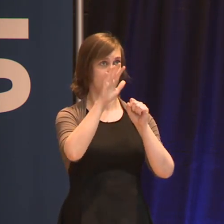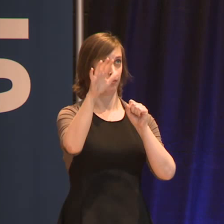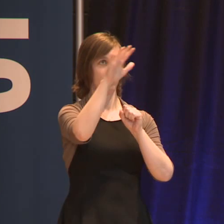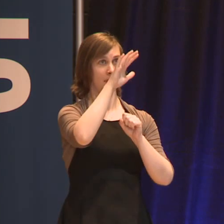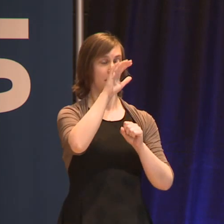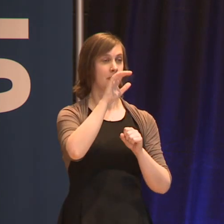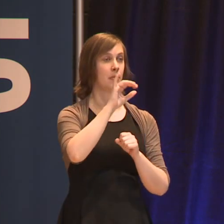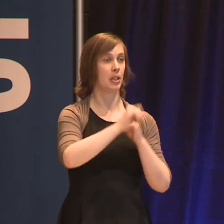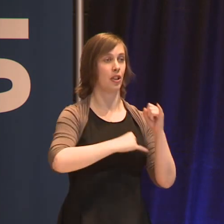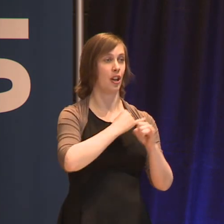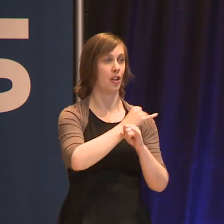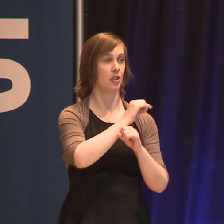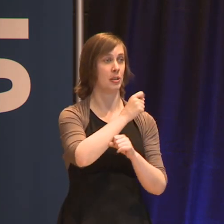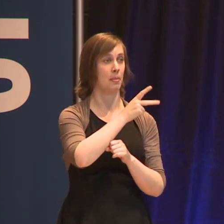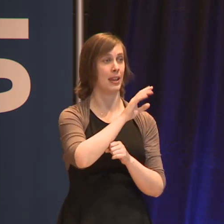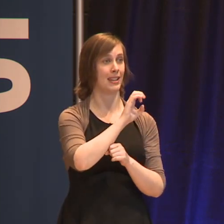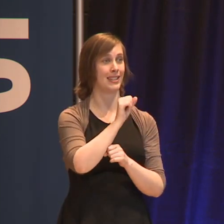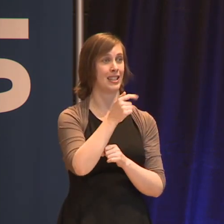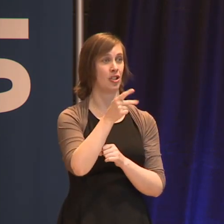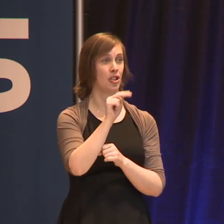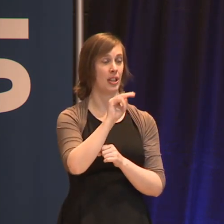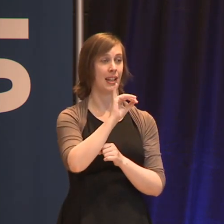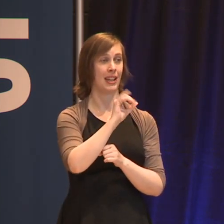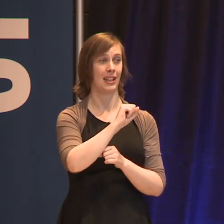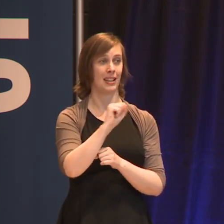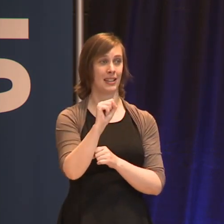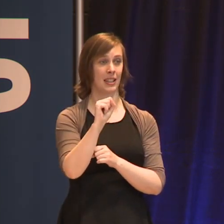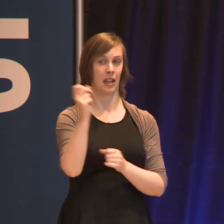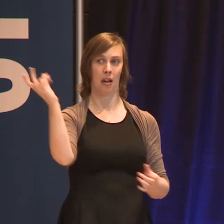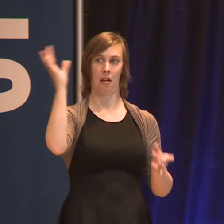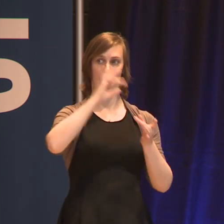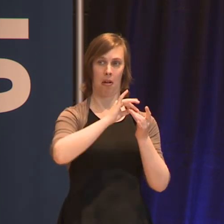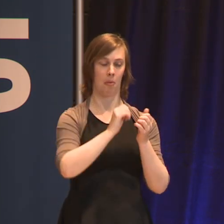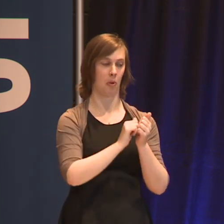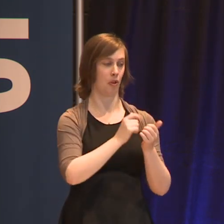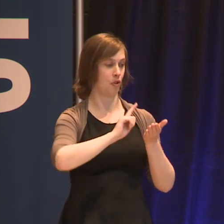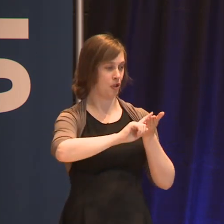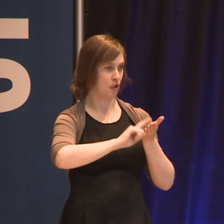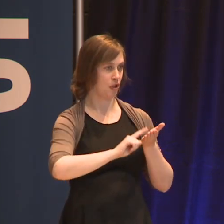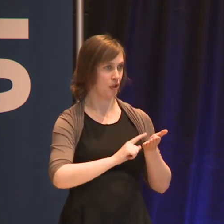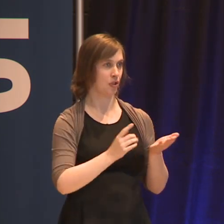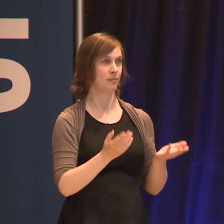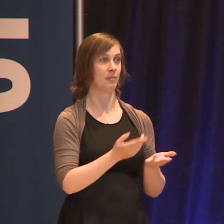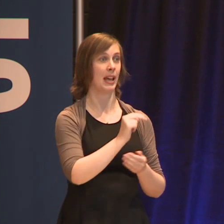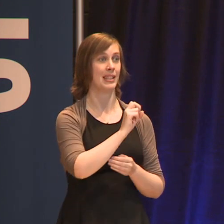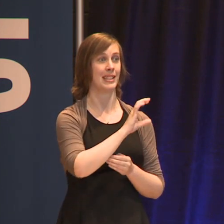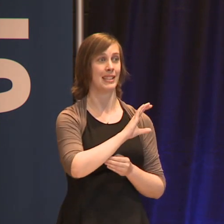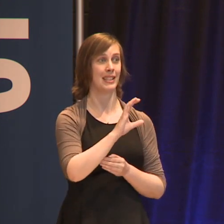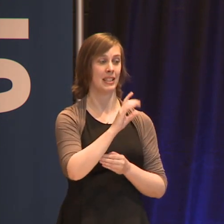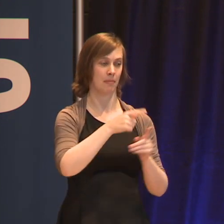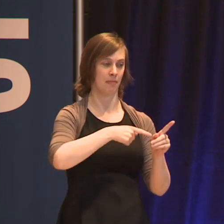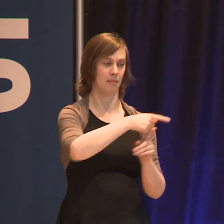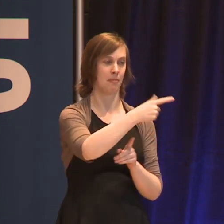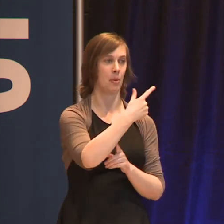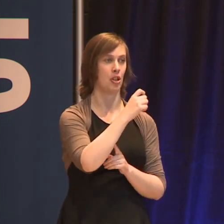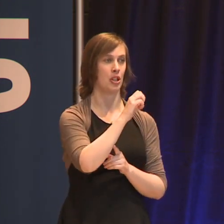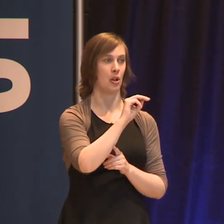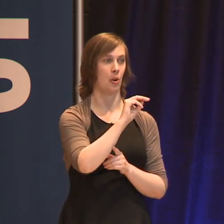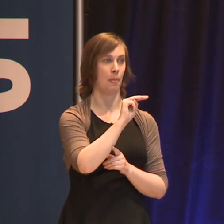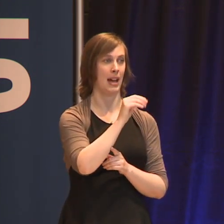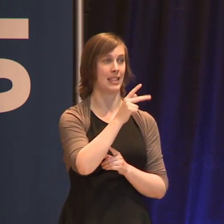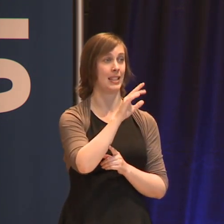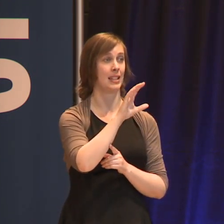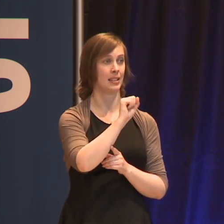at NSCC in the area of geomatics. And as a way to recognize his many lifetime